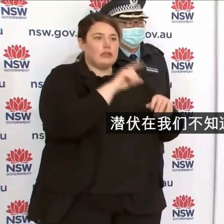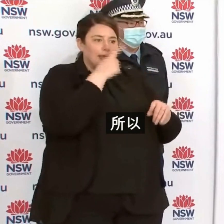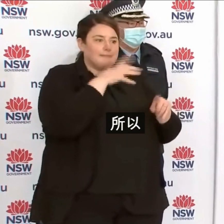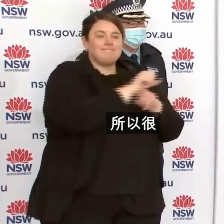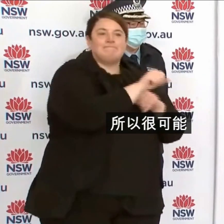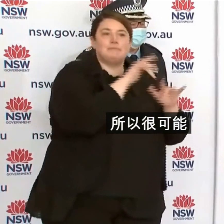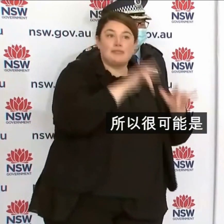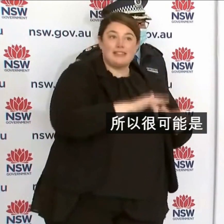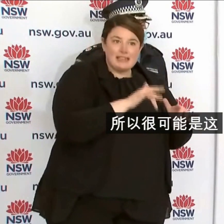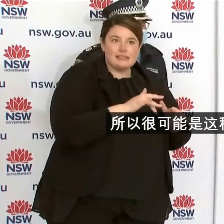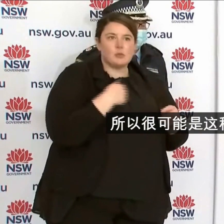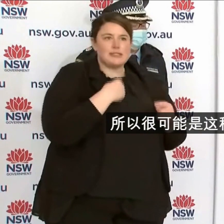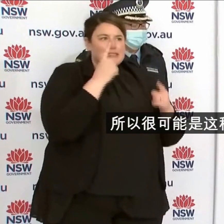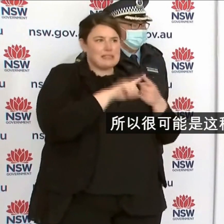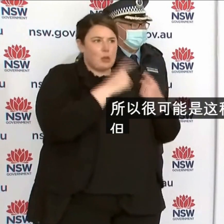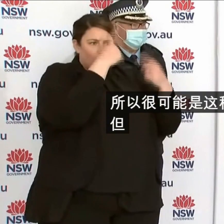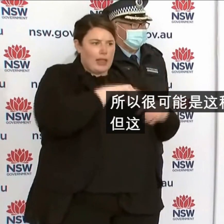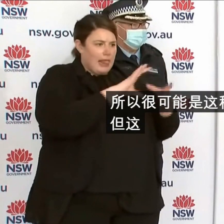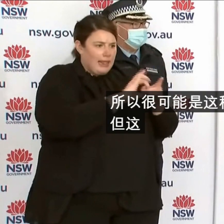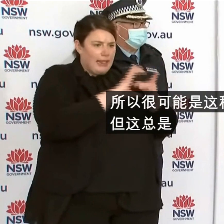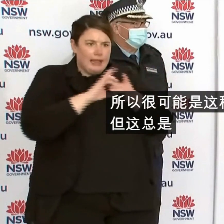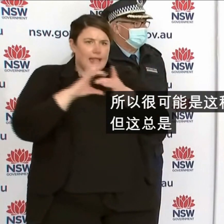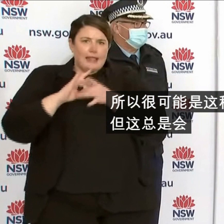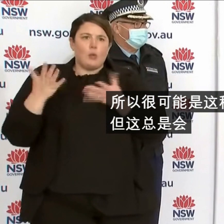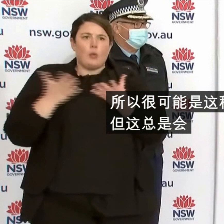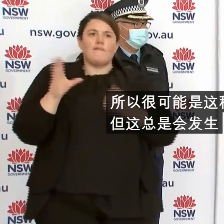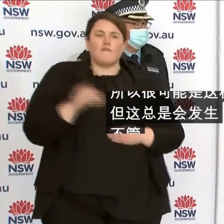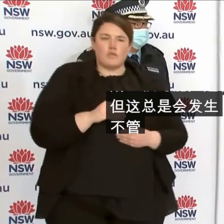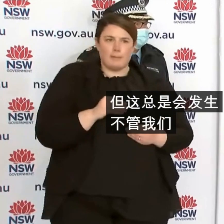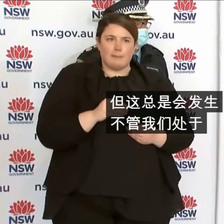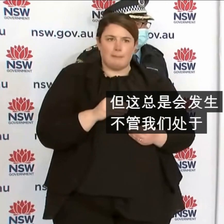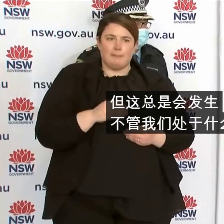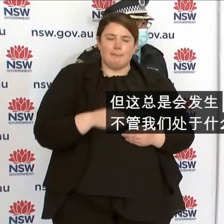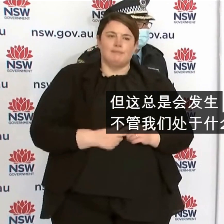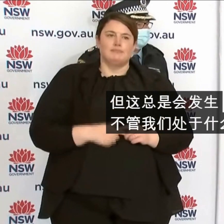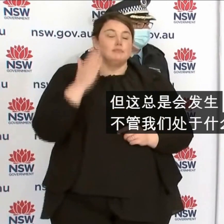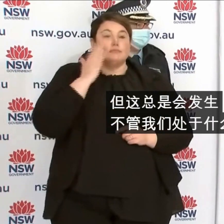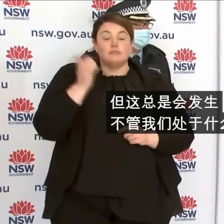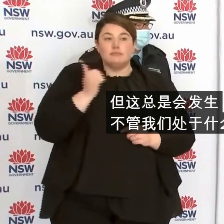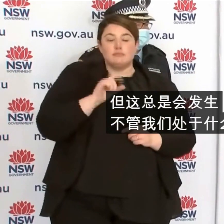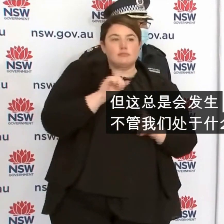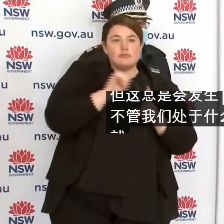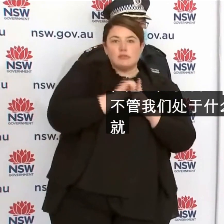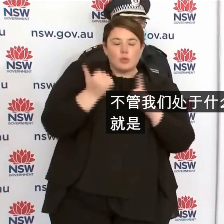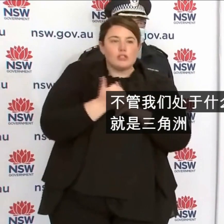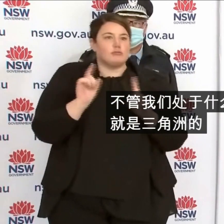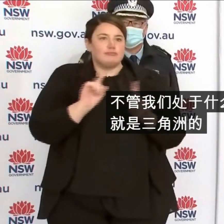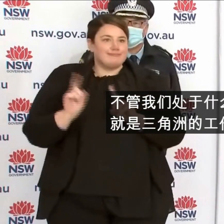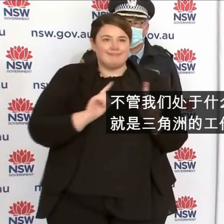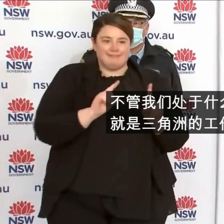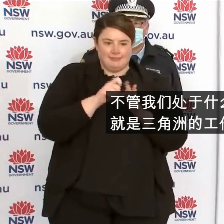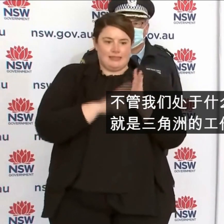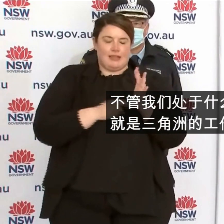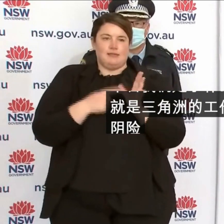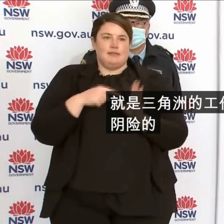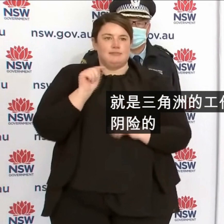us. So that could very well be the case. But that's always going to be the case. It doesn't matter what situation we're in, that's the way